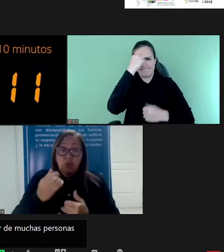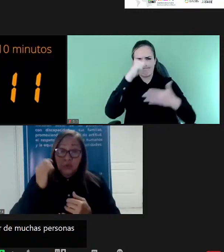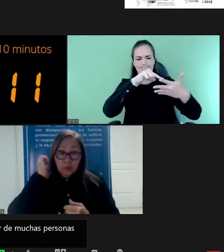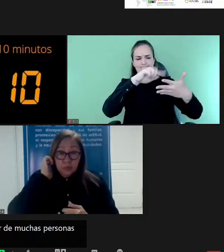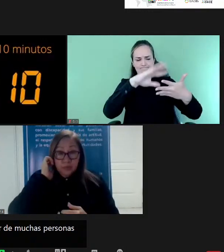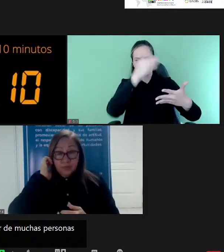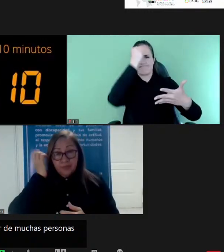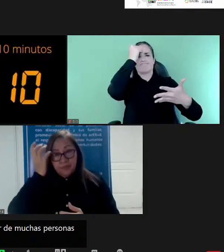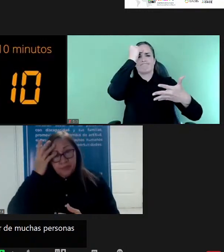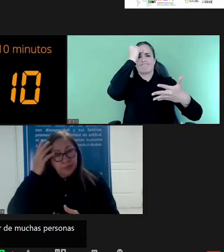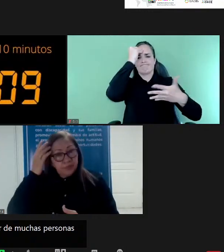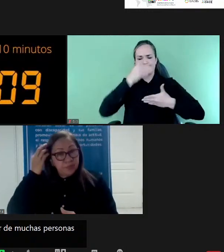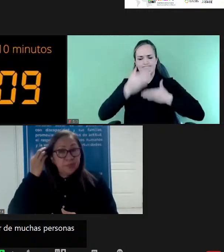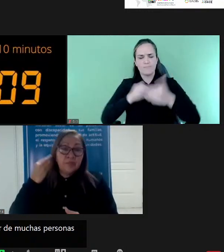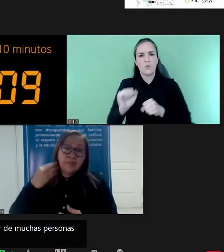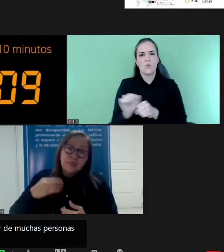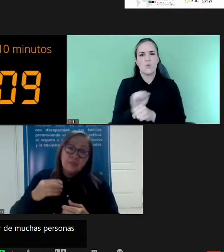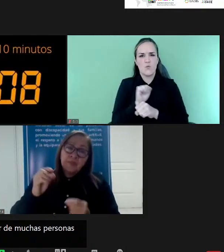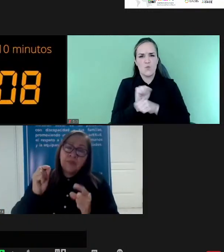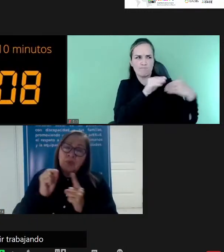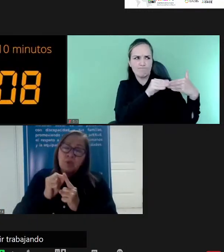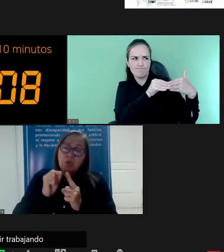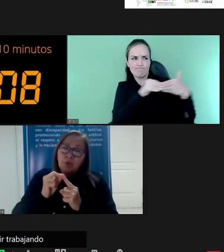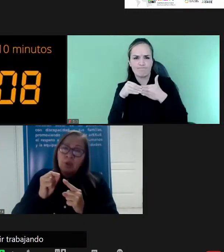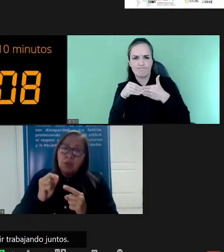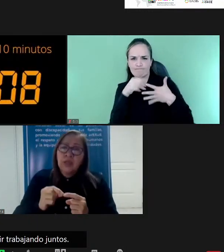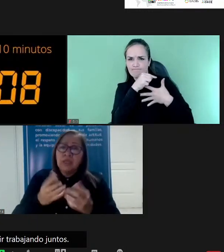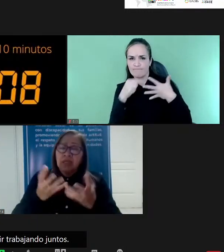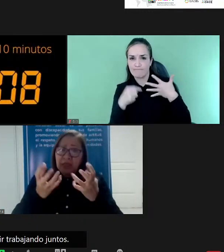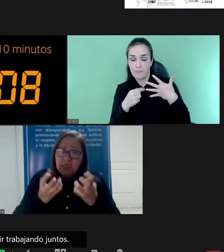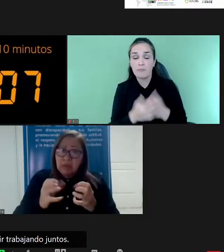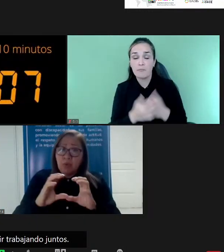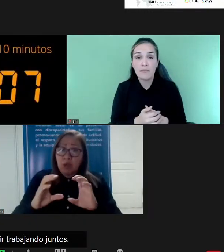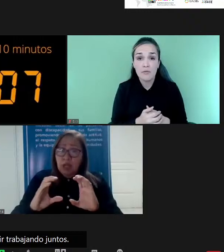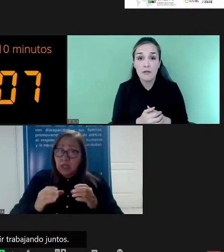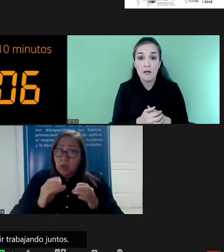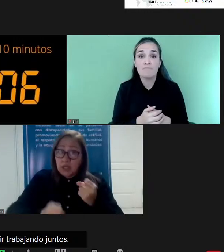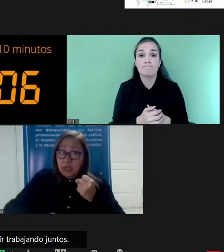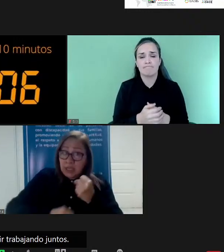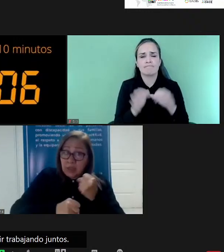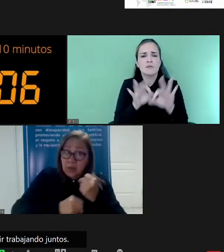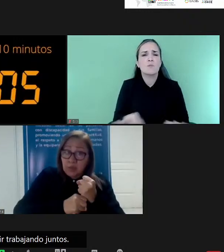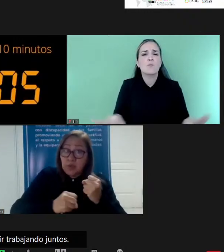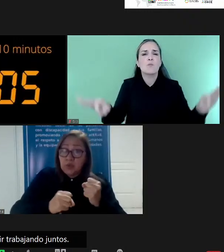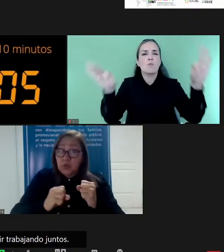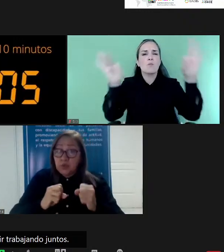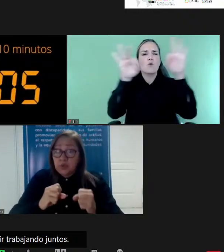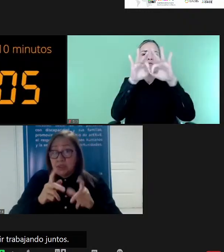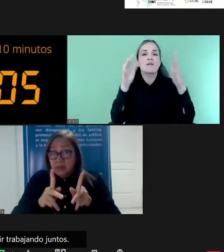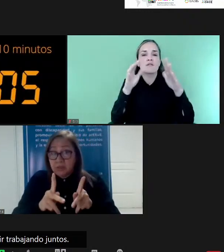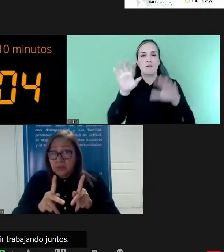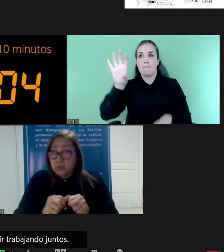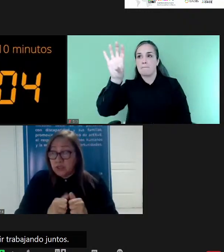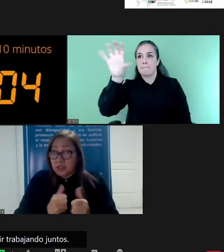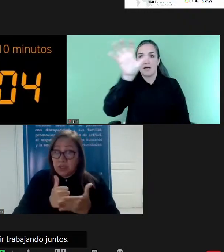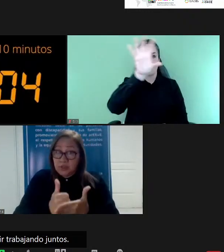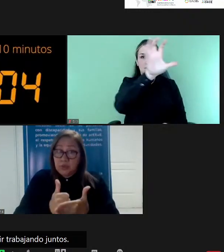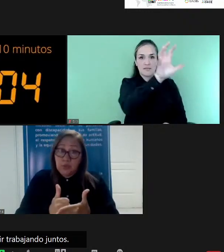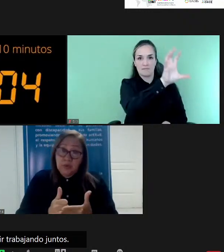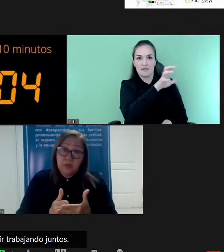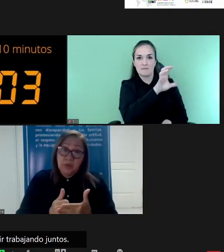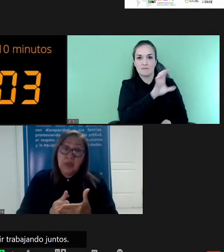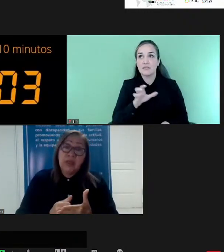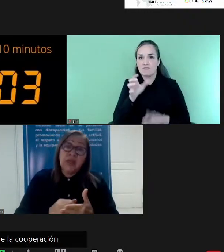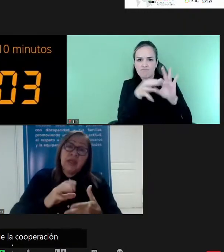families with these we will work together just to work on these efforts we believe international cooperation is